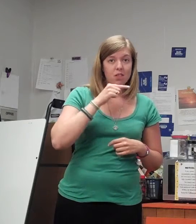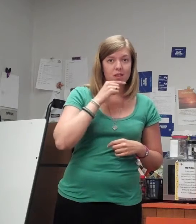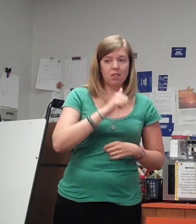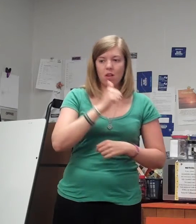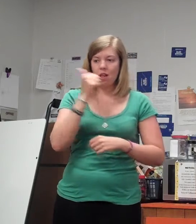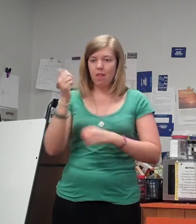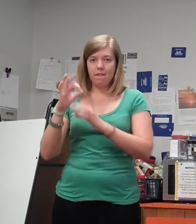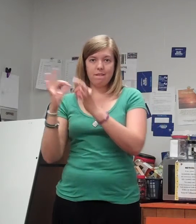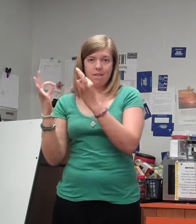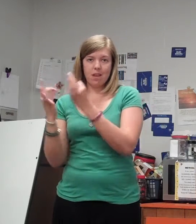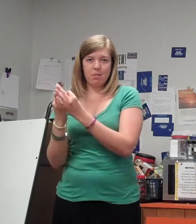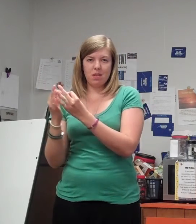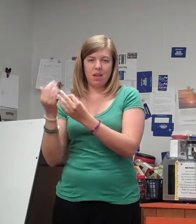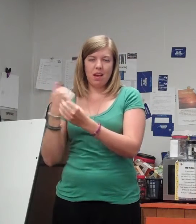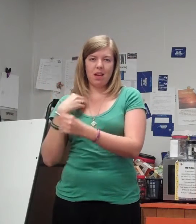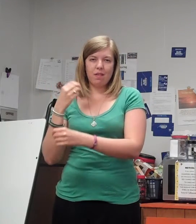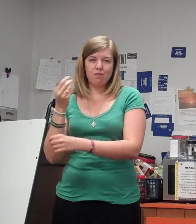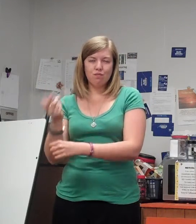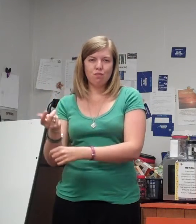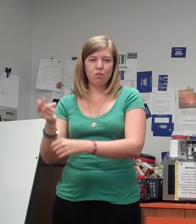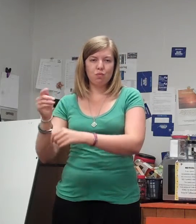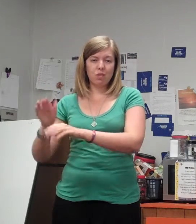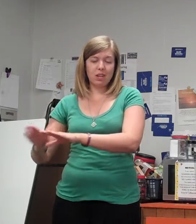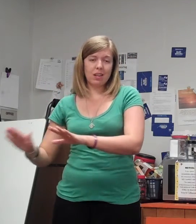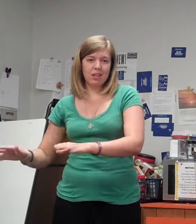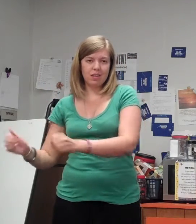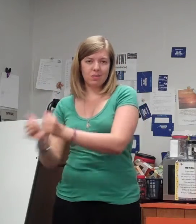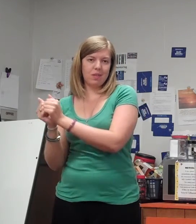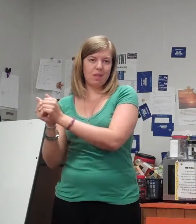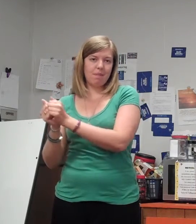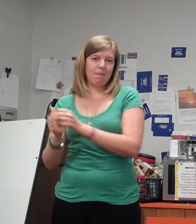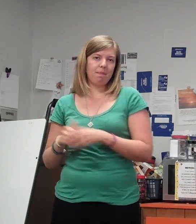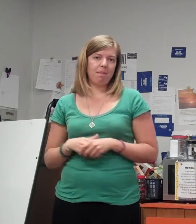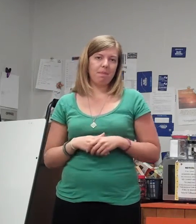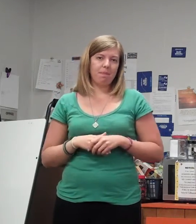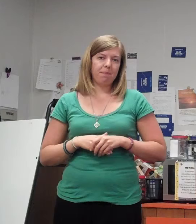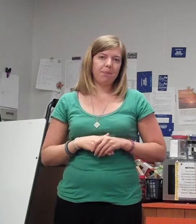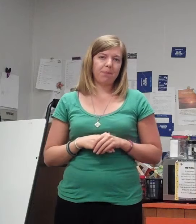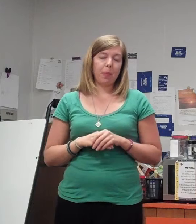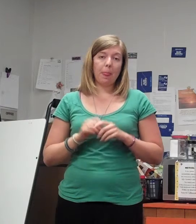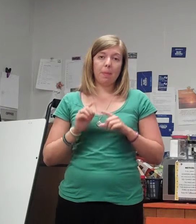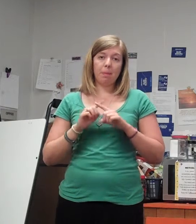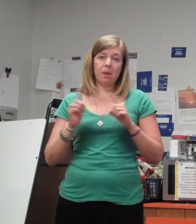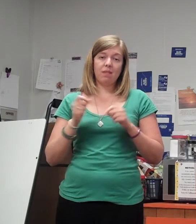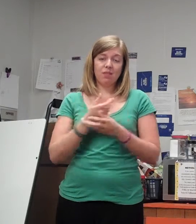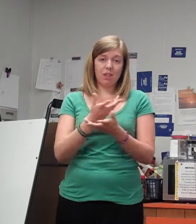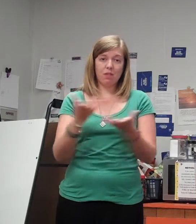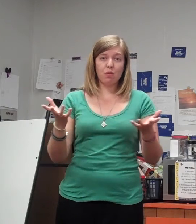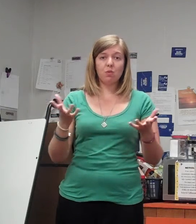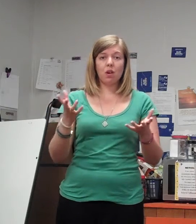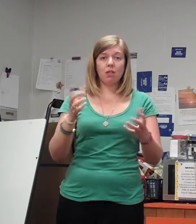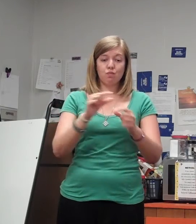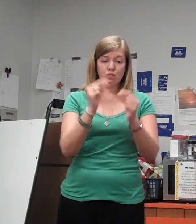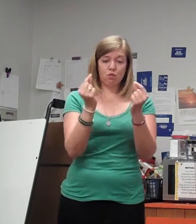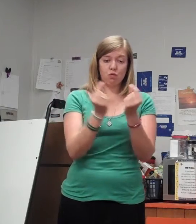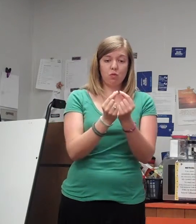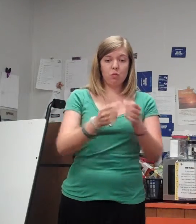another family brought a couple of their kids with them. But everybody in that group was adopting a special needs child.